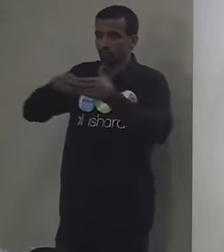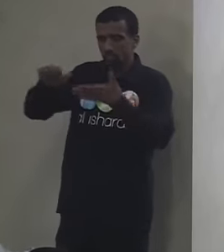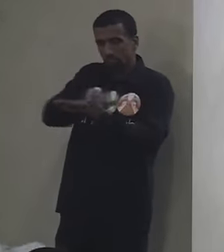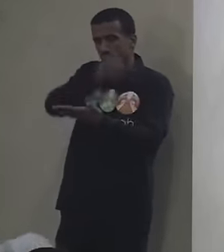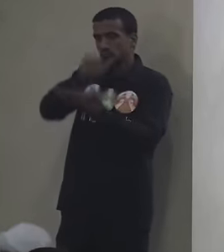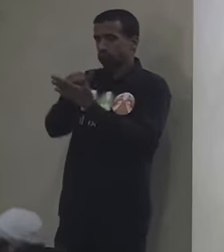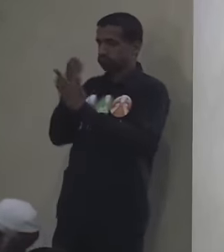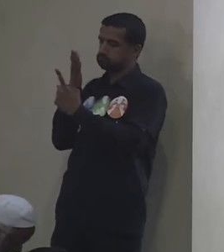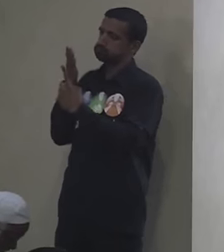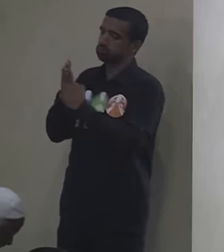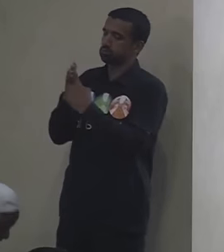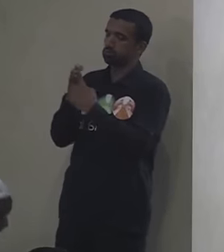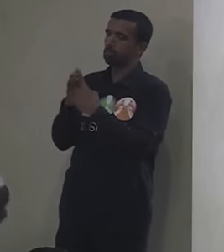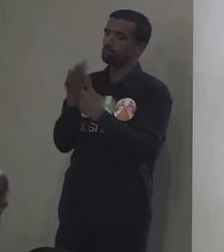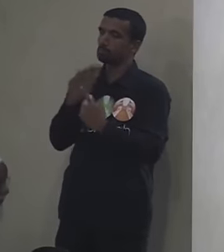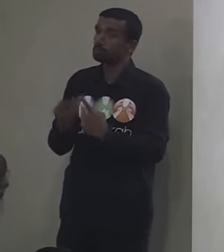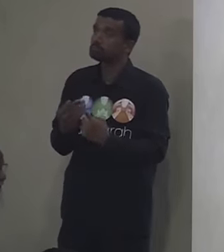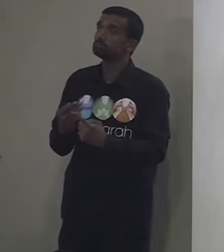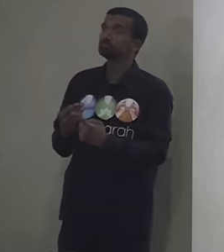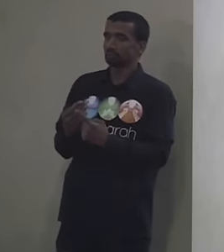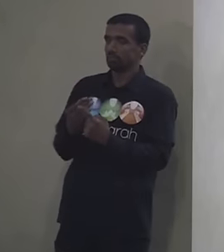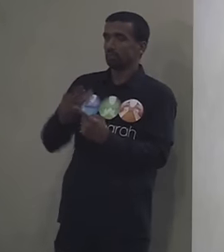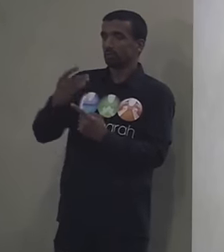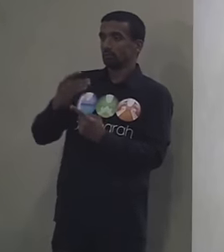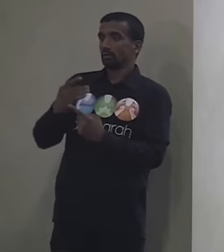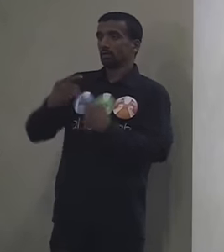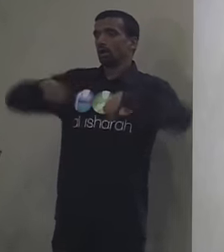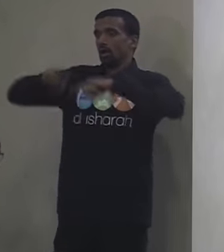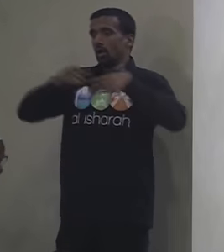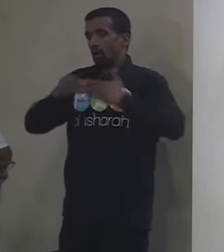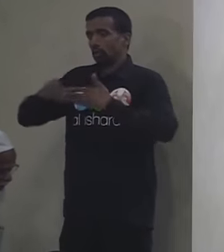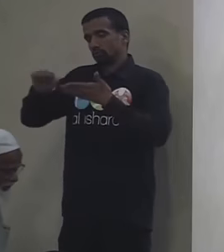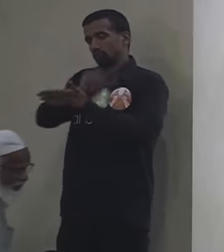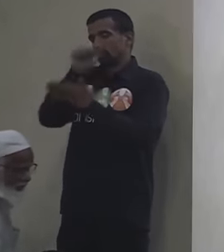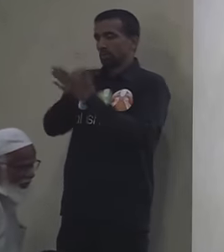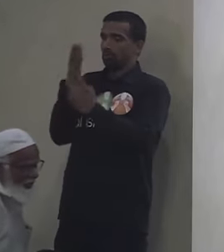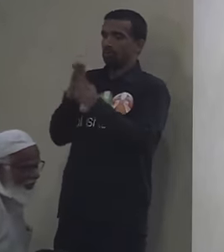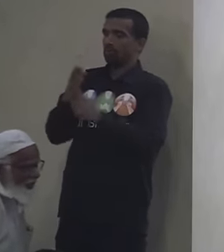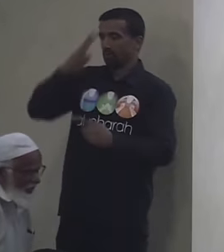dhikr al Hakim. Assalamu alaykum wa rahmatullahi wa barakatuh.